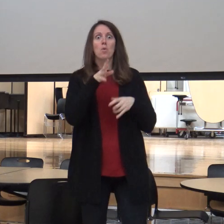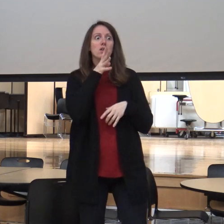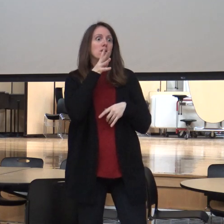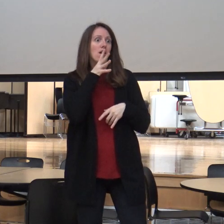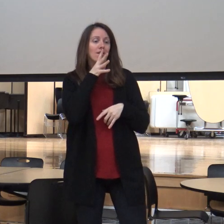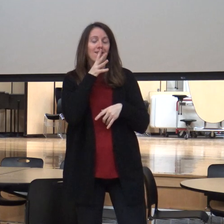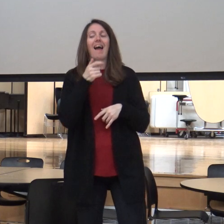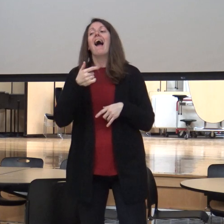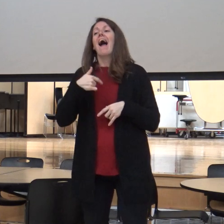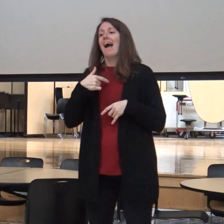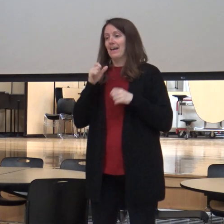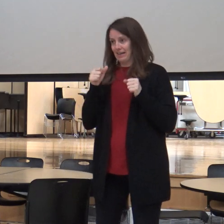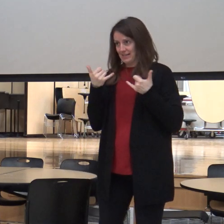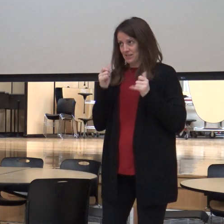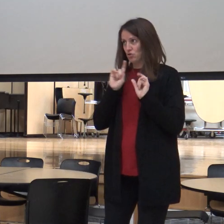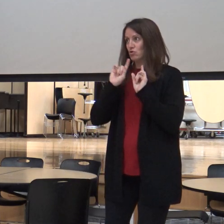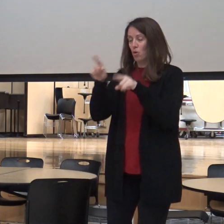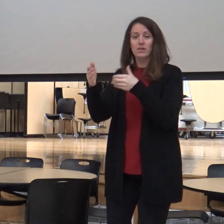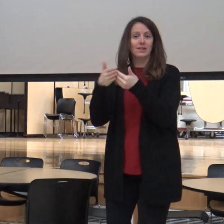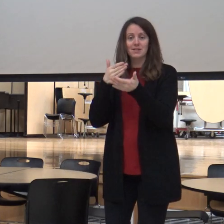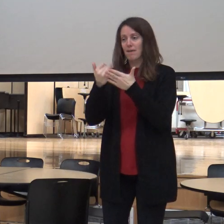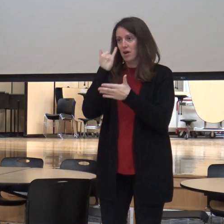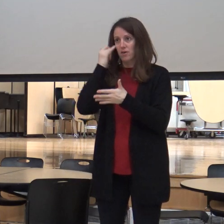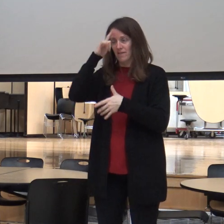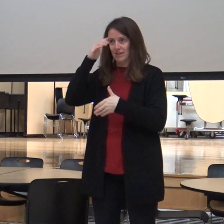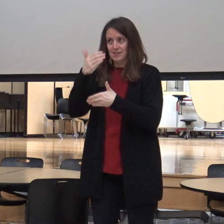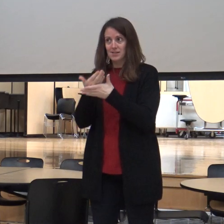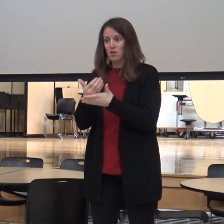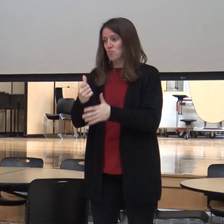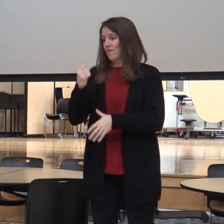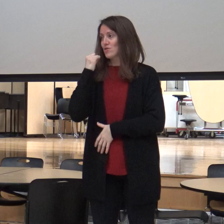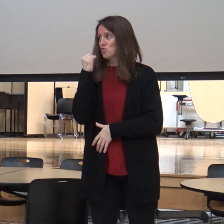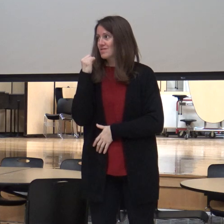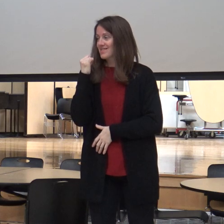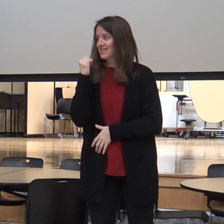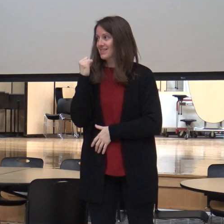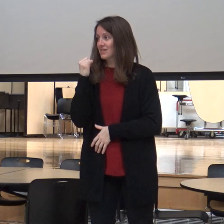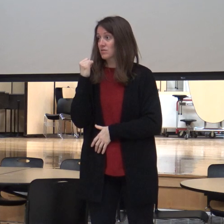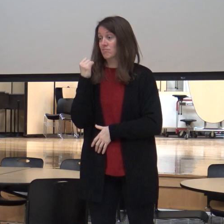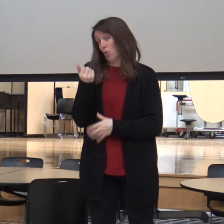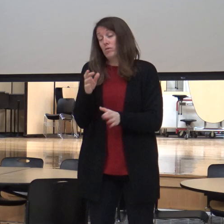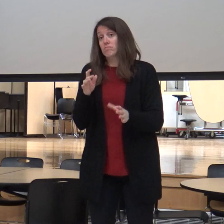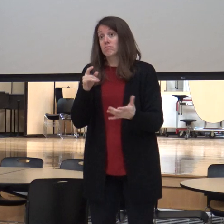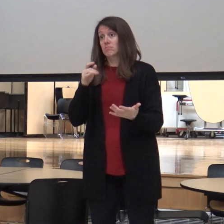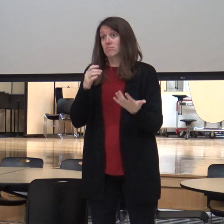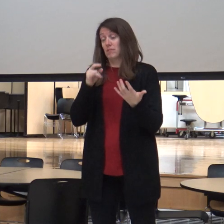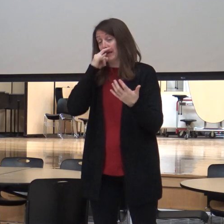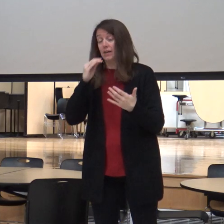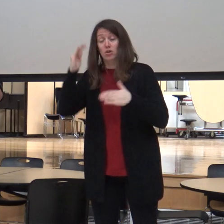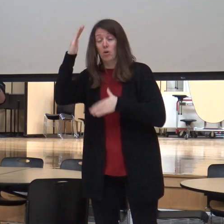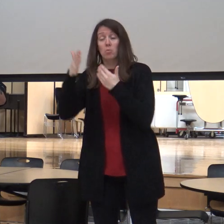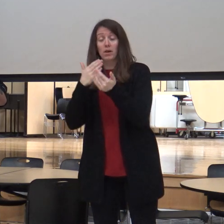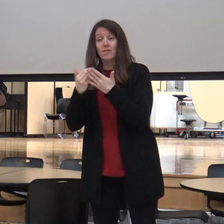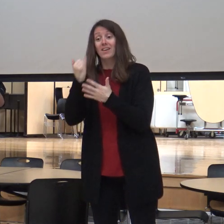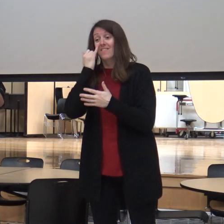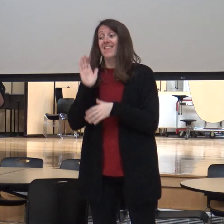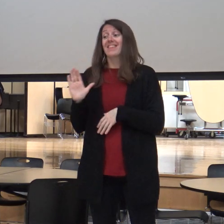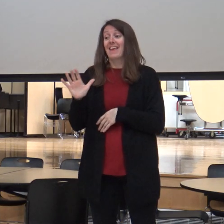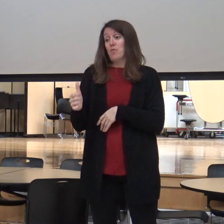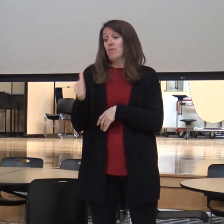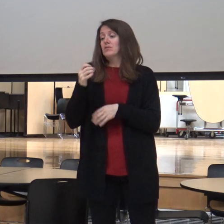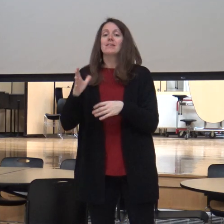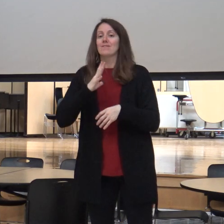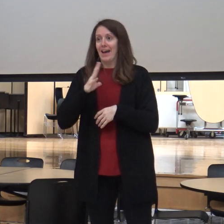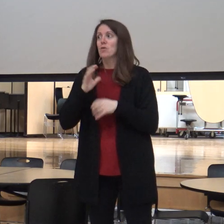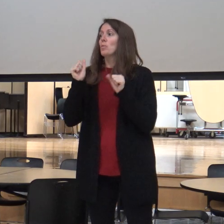if the son refuses, the adult son refuses, or regular son, the kiddo refuses to talk to us, we're gonna be there to support the